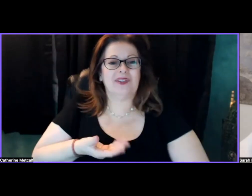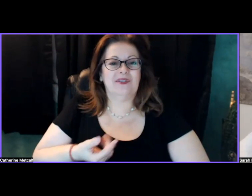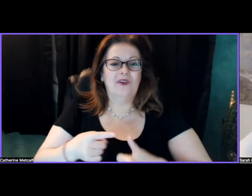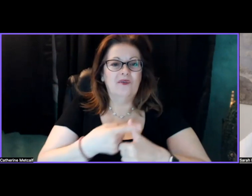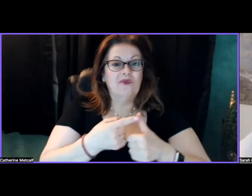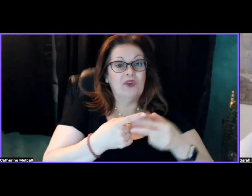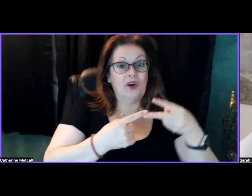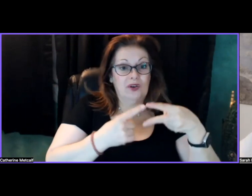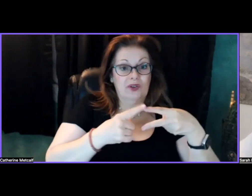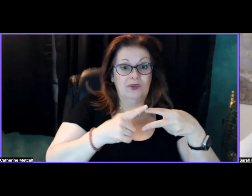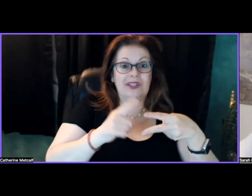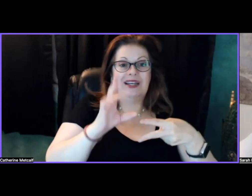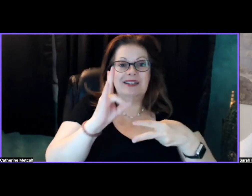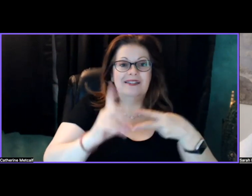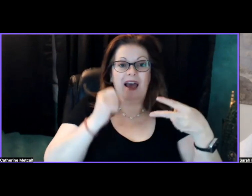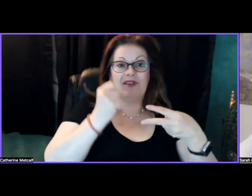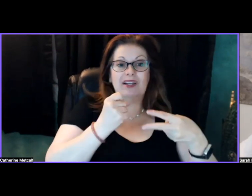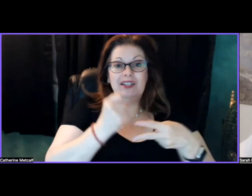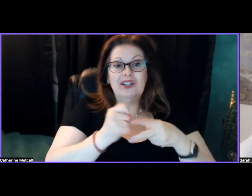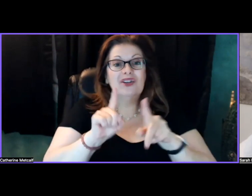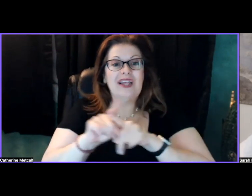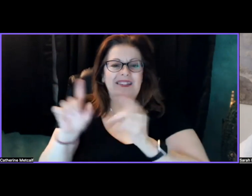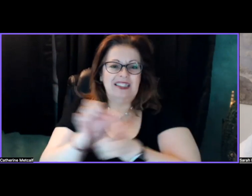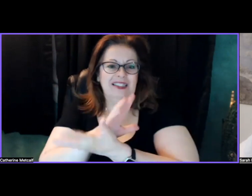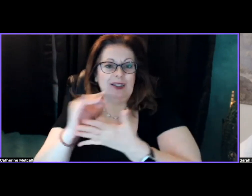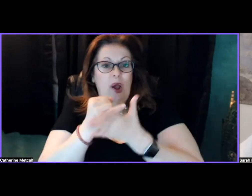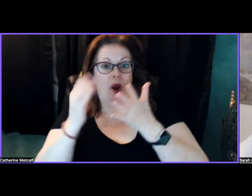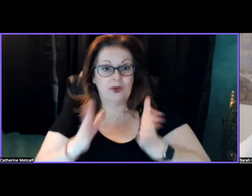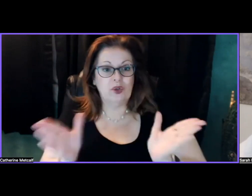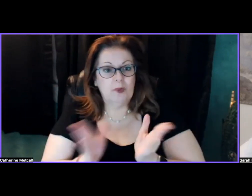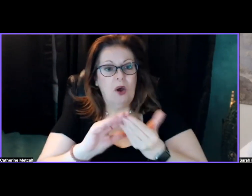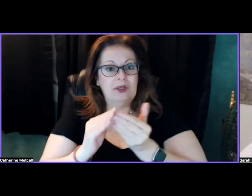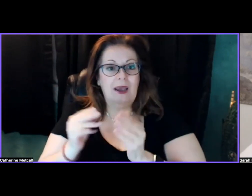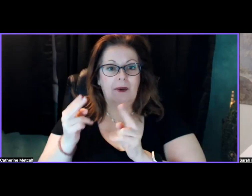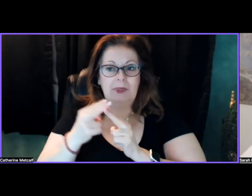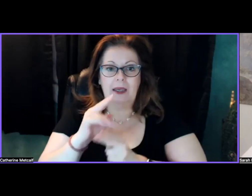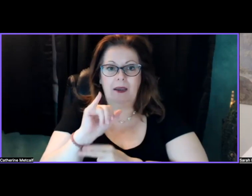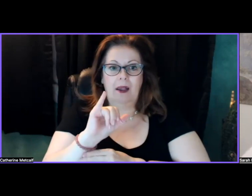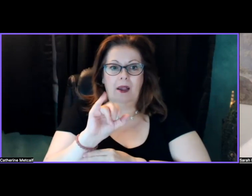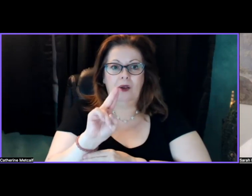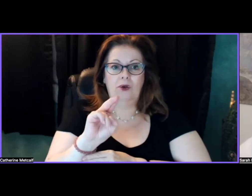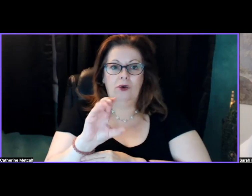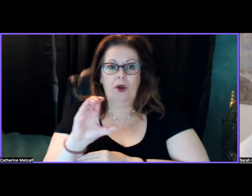Years as a Disaster Artist in a Small Town Named Iuka.